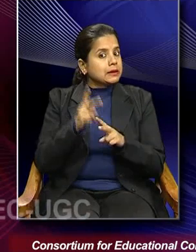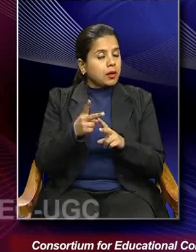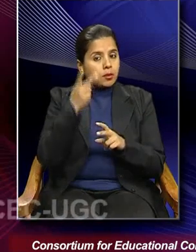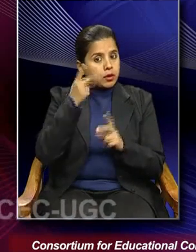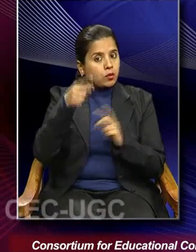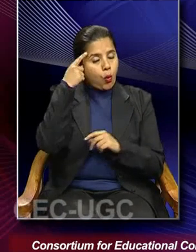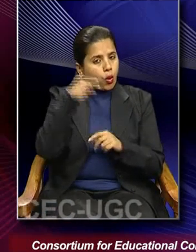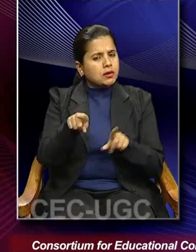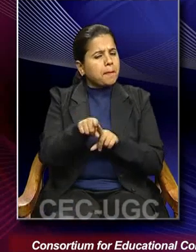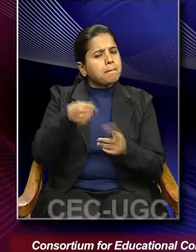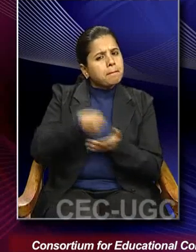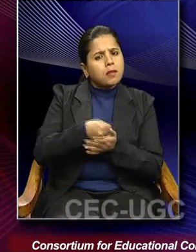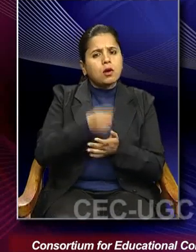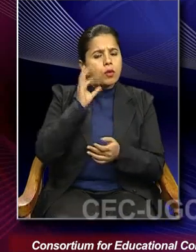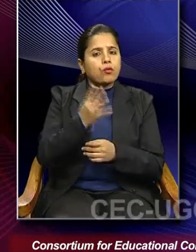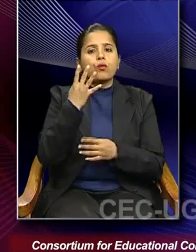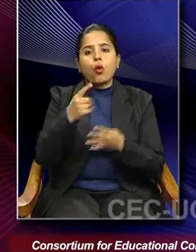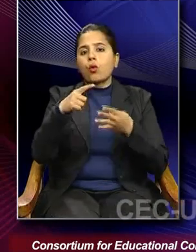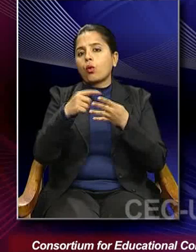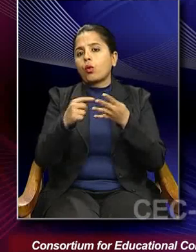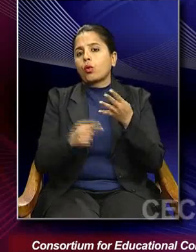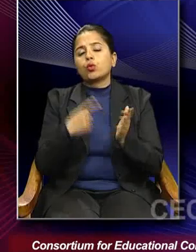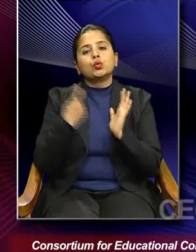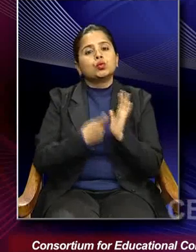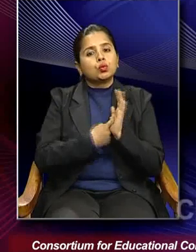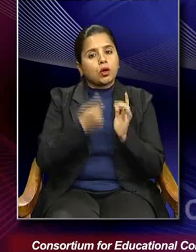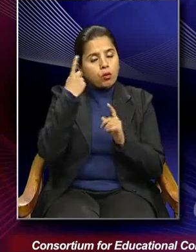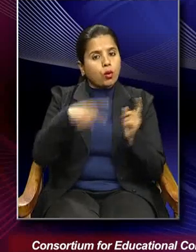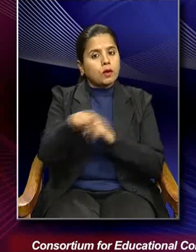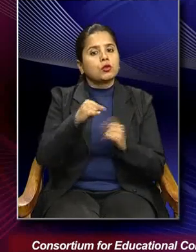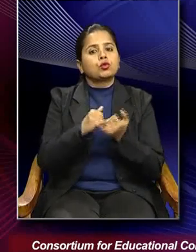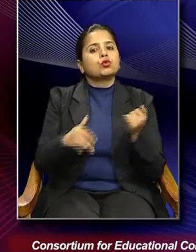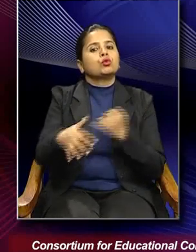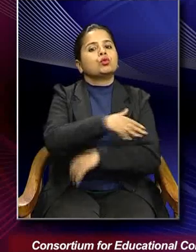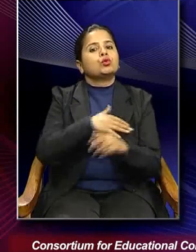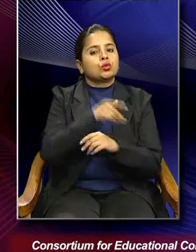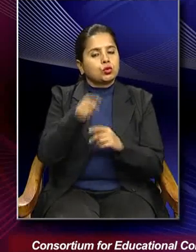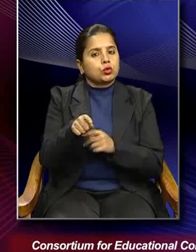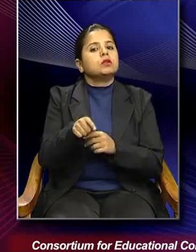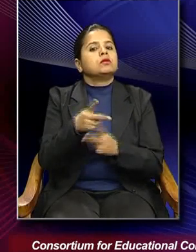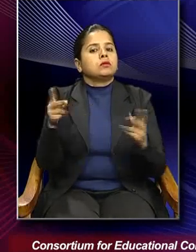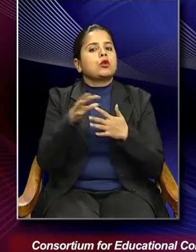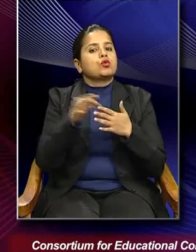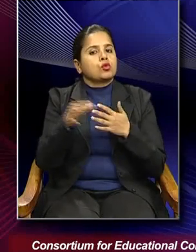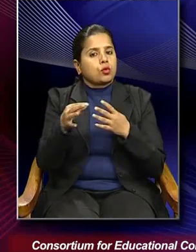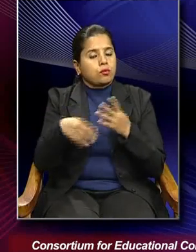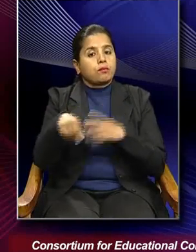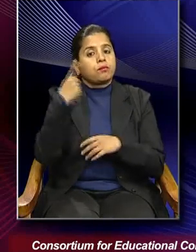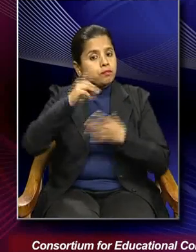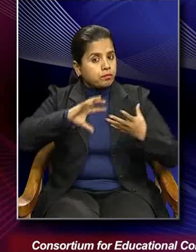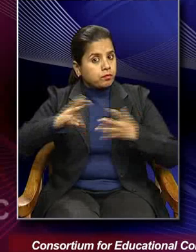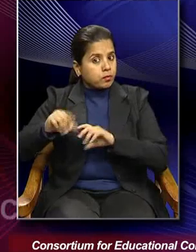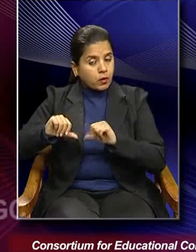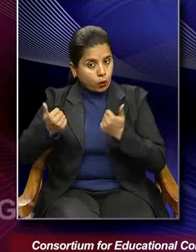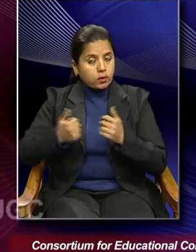These were the basic four principles of criteria for social choice and mechanism. Now